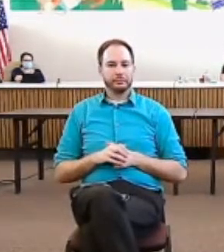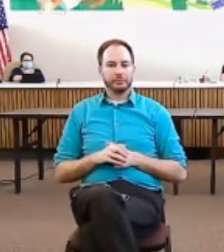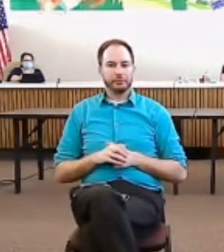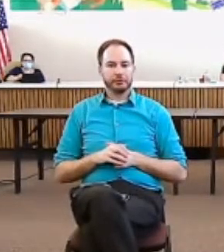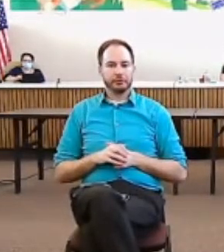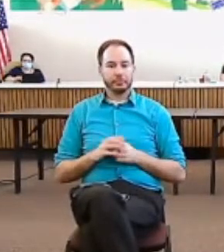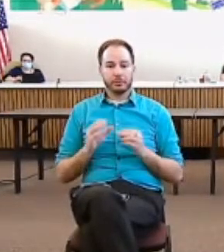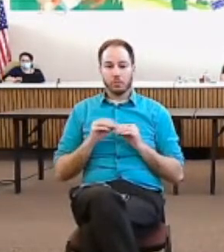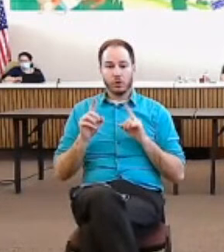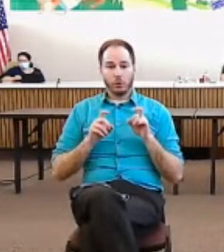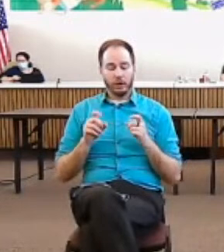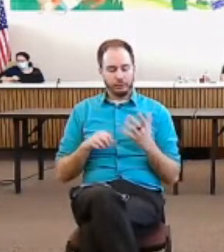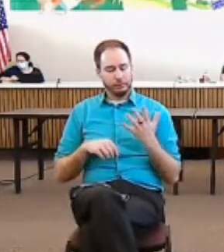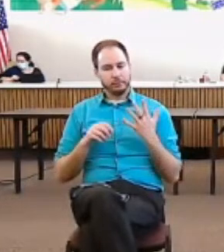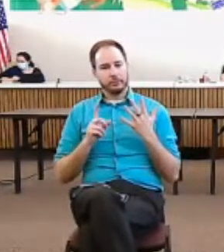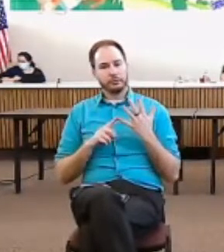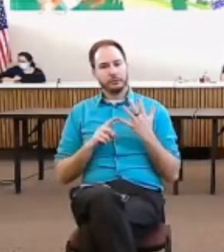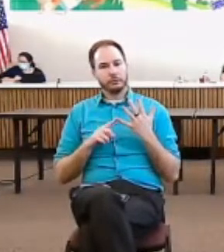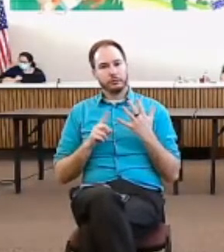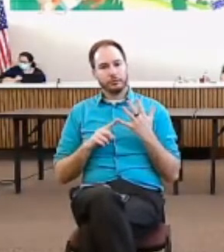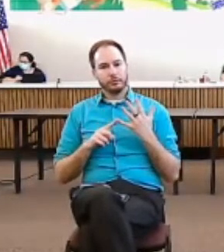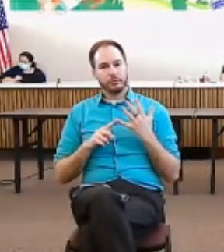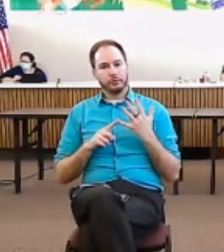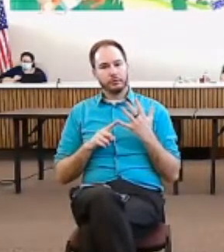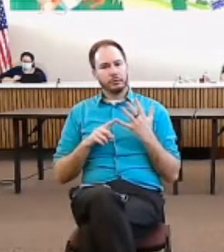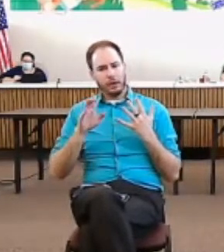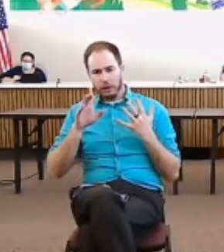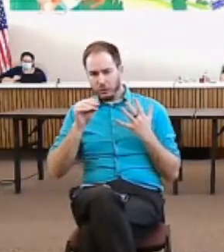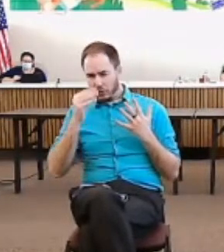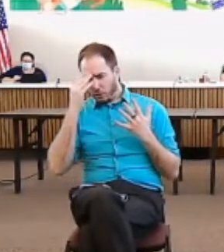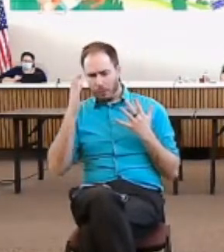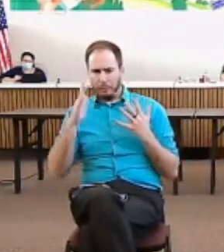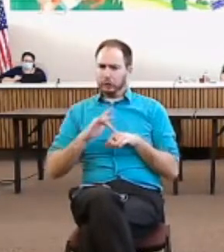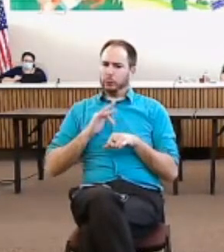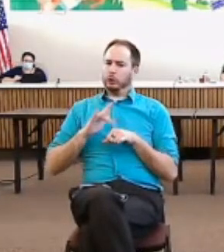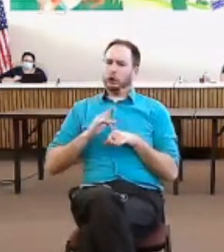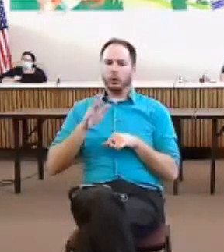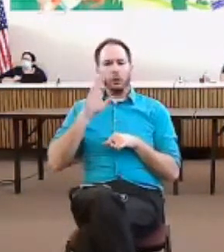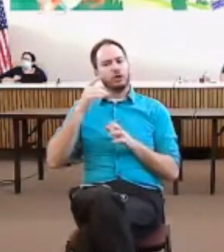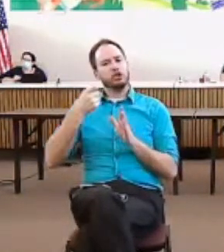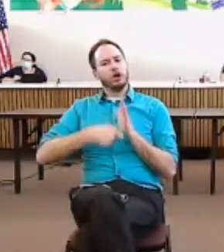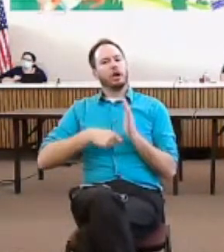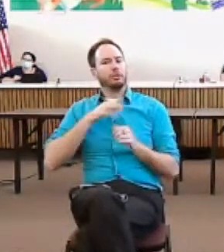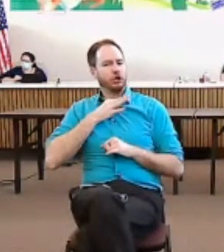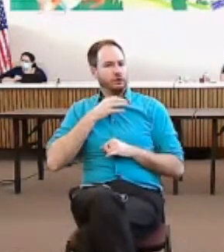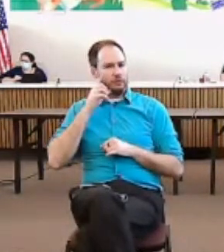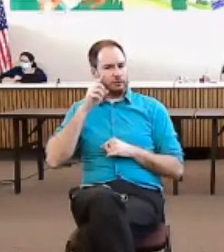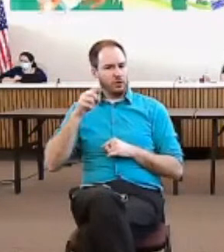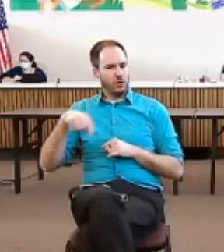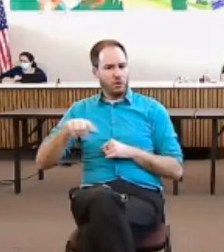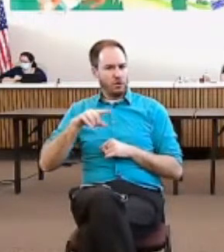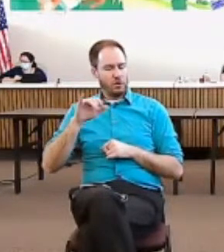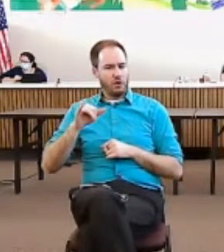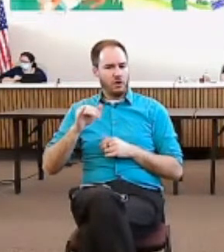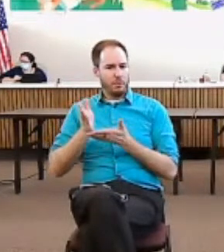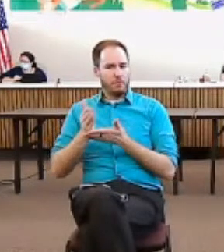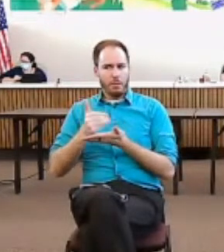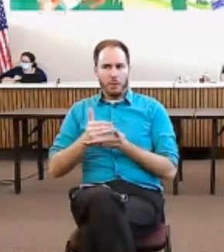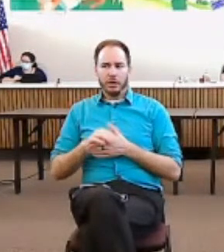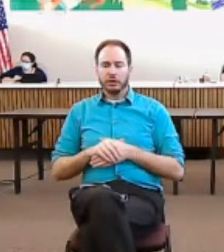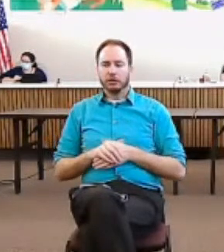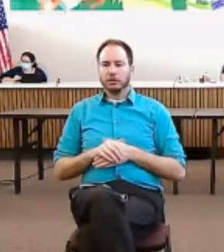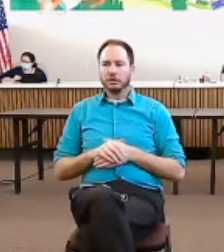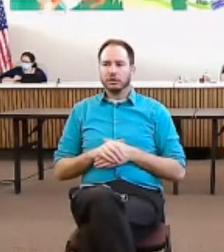Other questions? Do you know, or is it too early to know what you're going to be charging for these units?